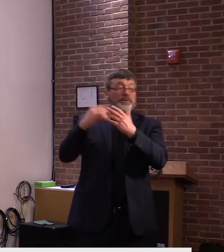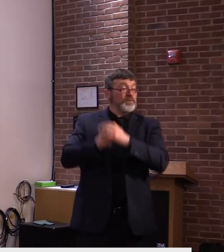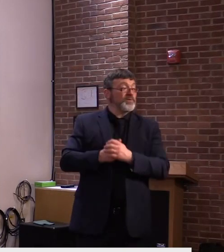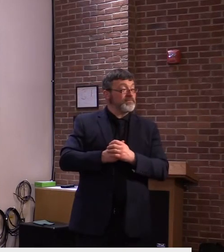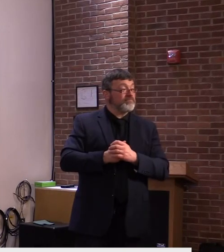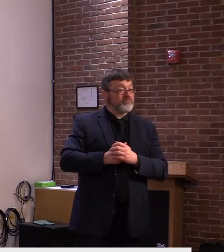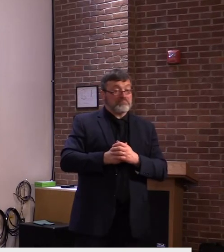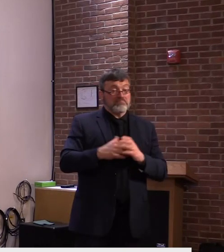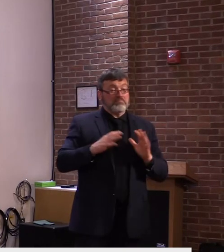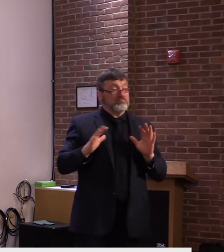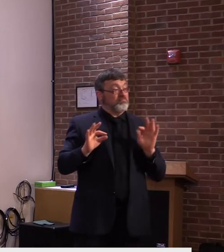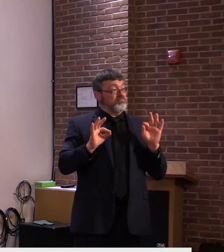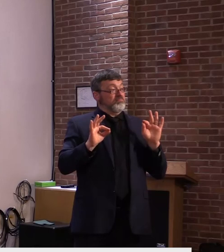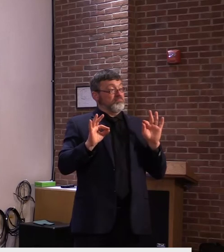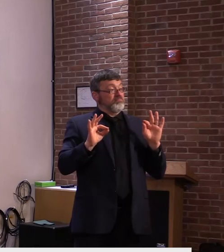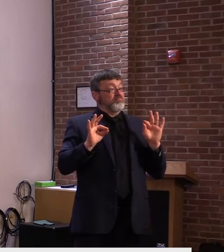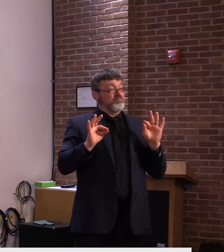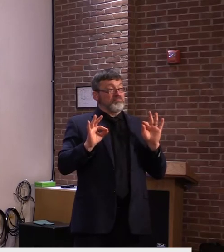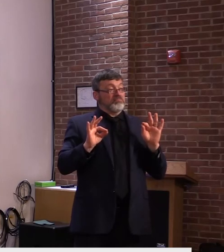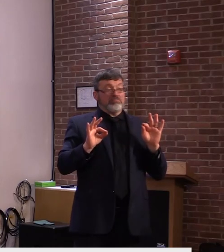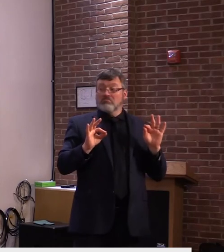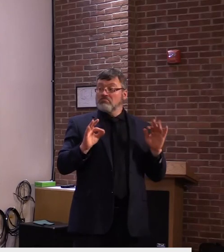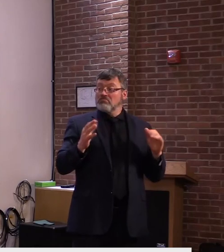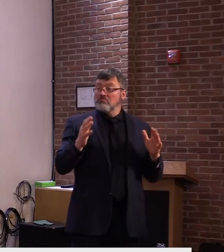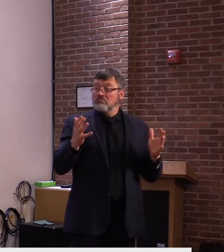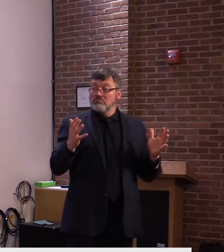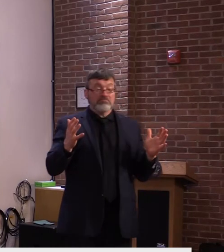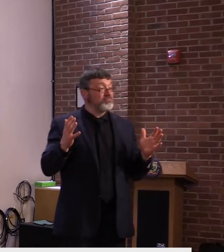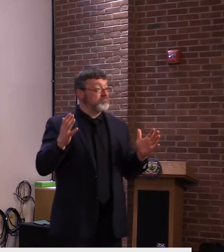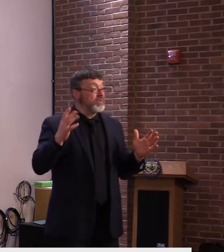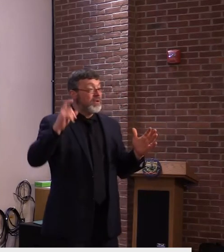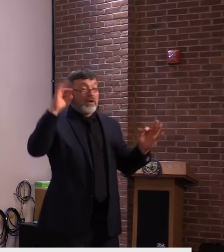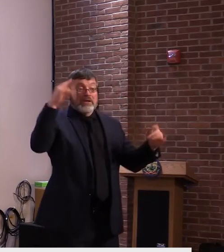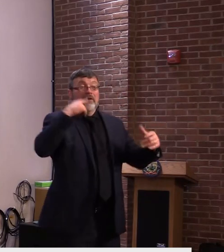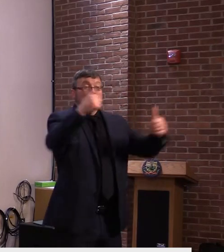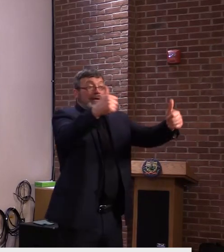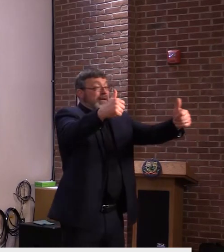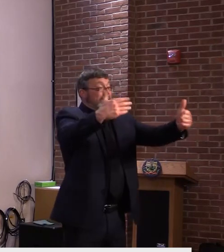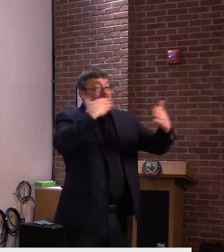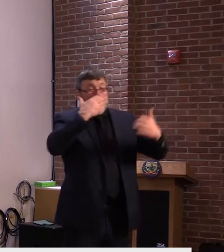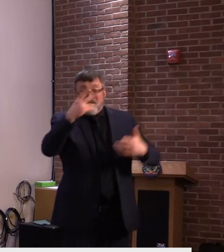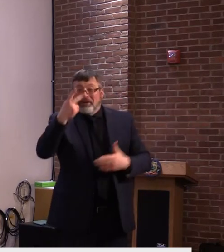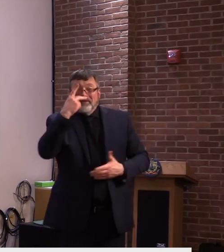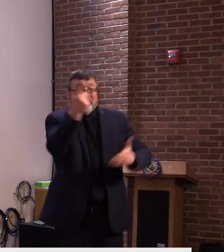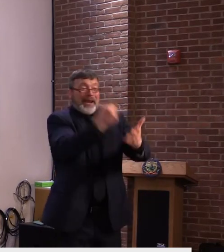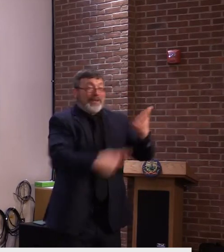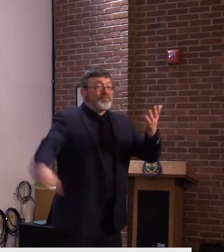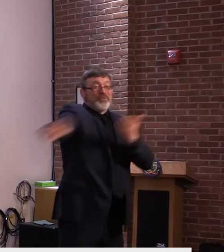All right. All right, thank you very much, and we'll see you again next Tuesday.